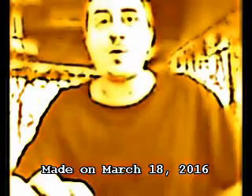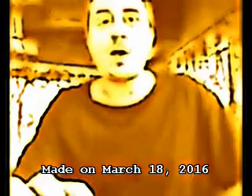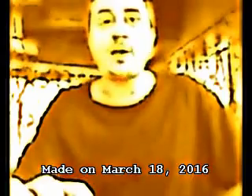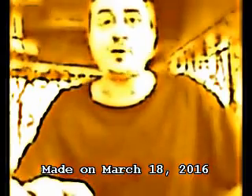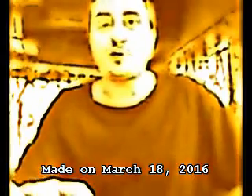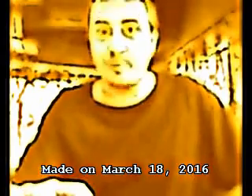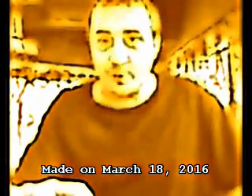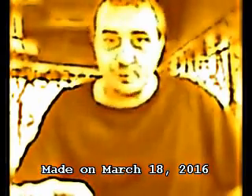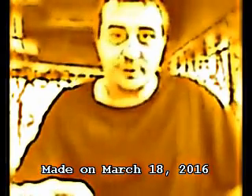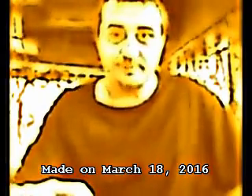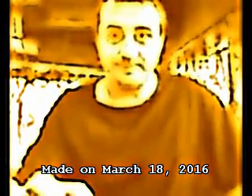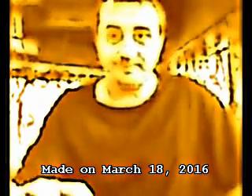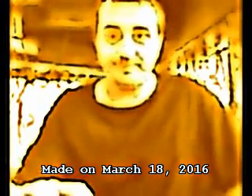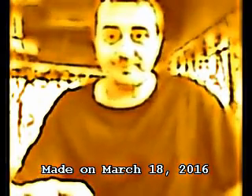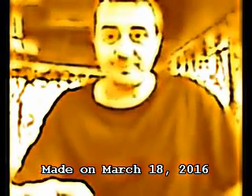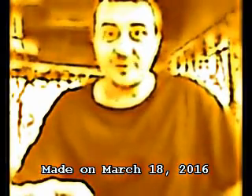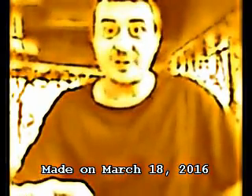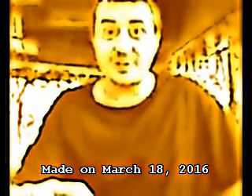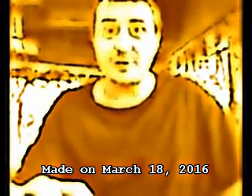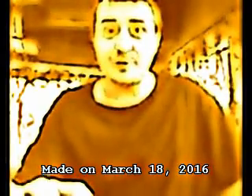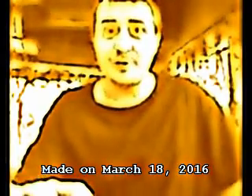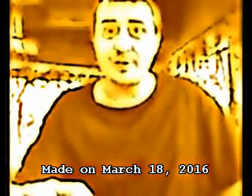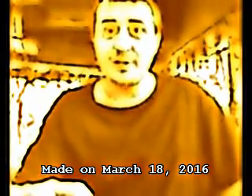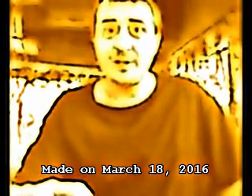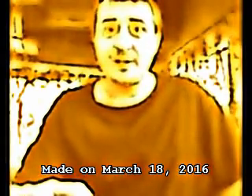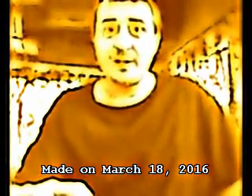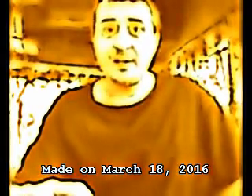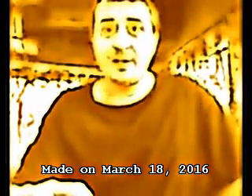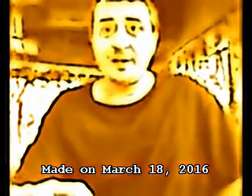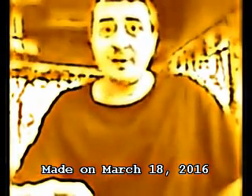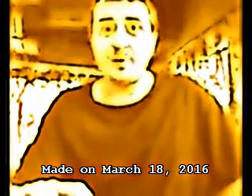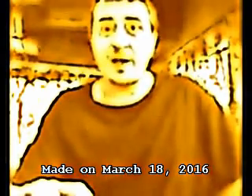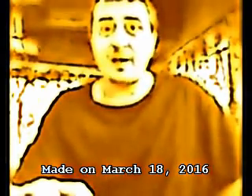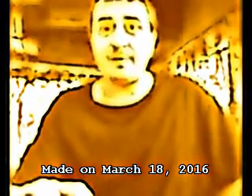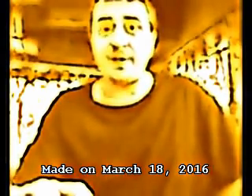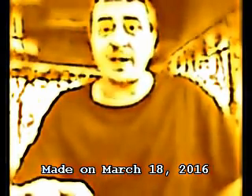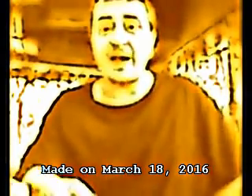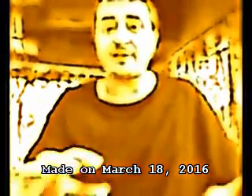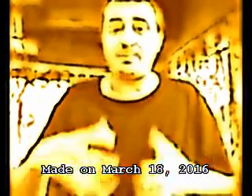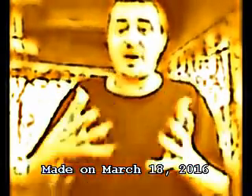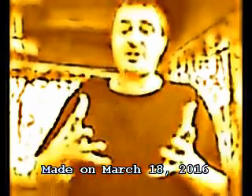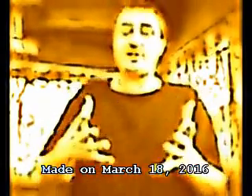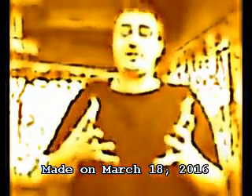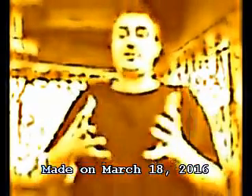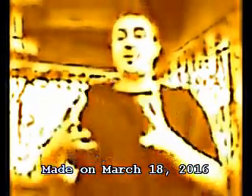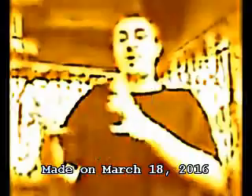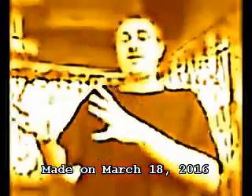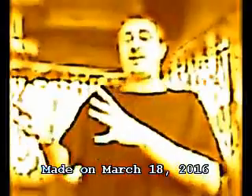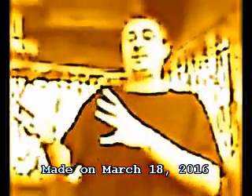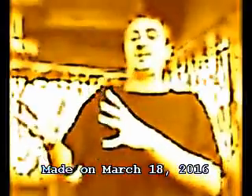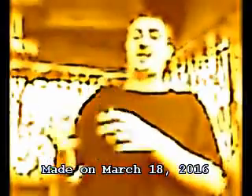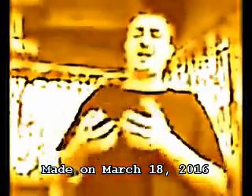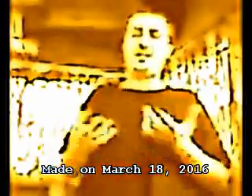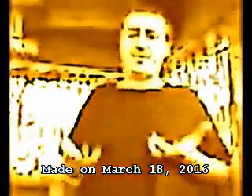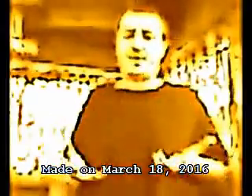NKY Tribune. This is huge. You have the House budget. So Bevin says, hey,